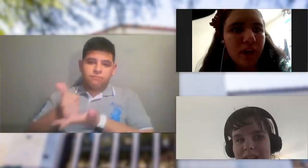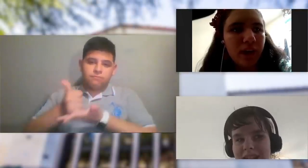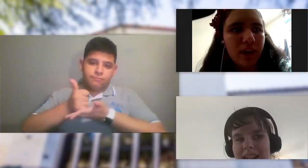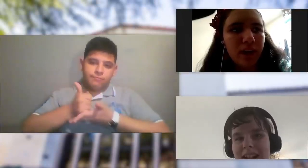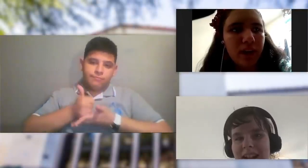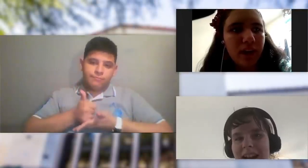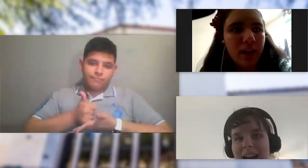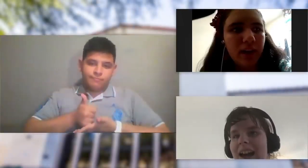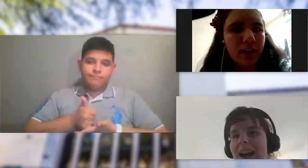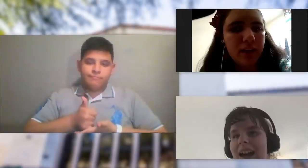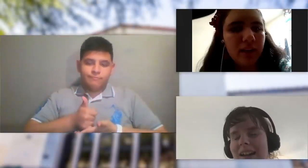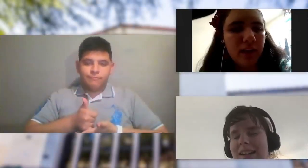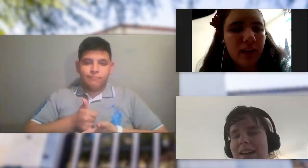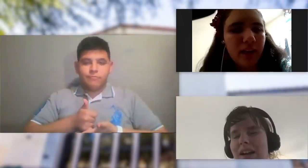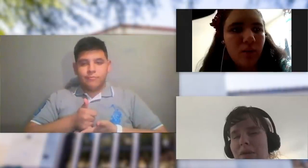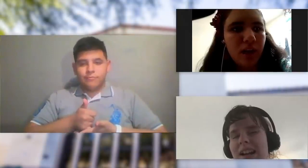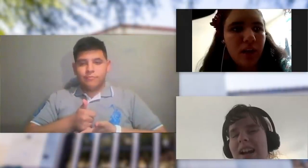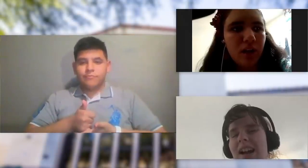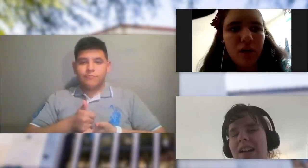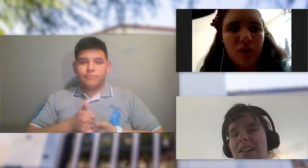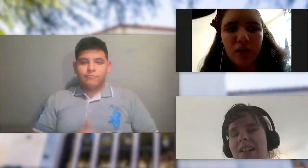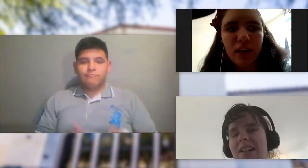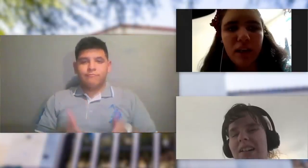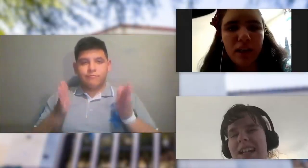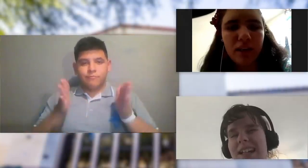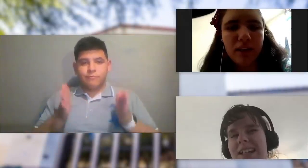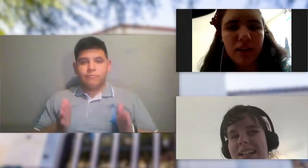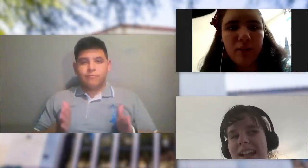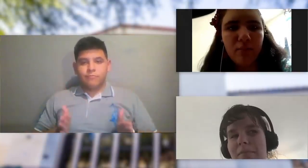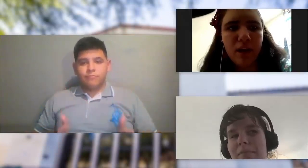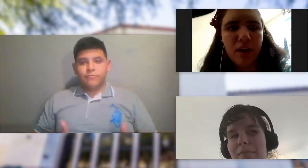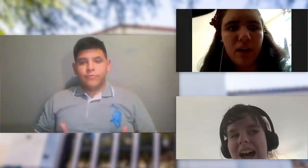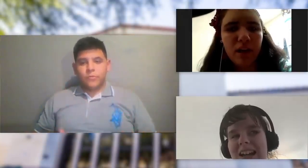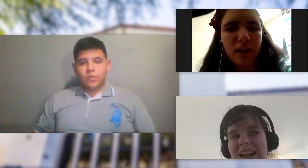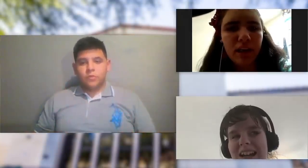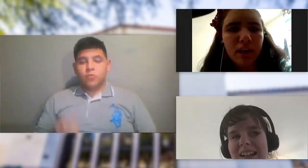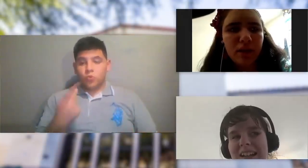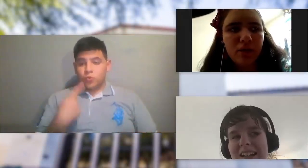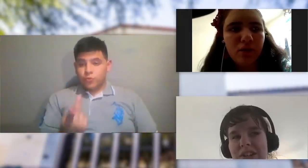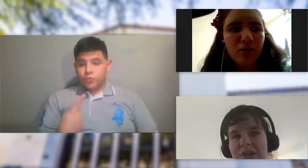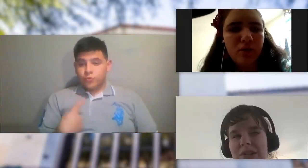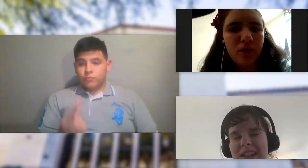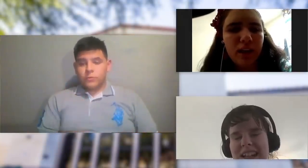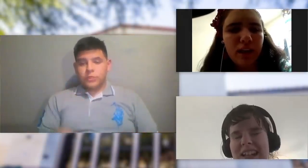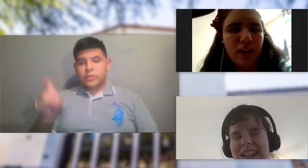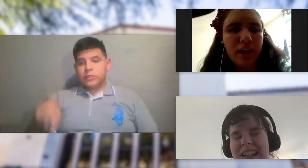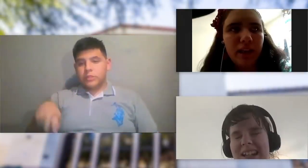you need a hand. We all need somebody to